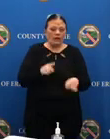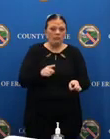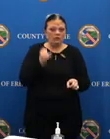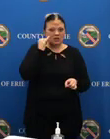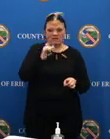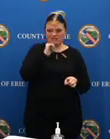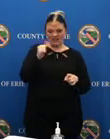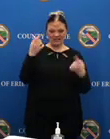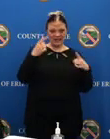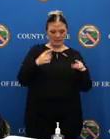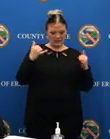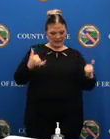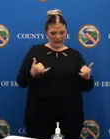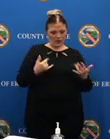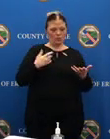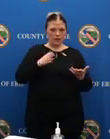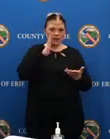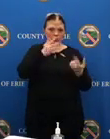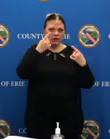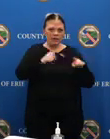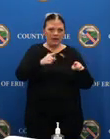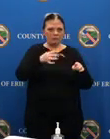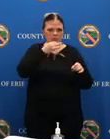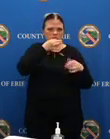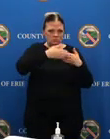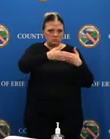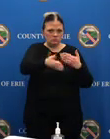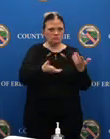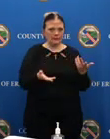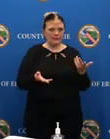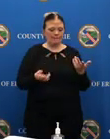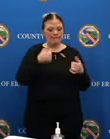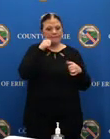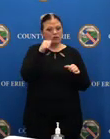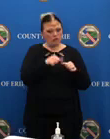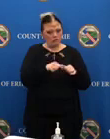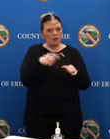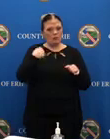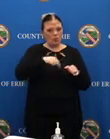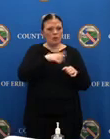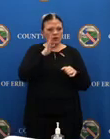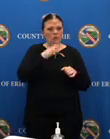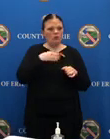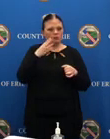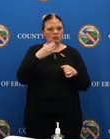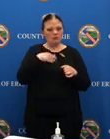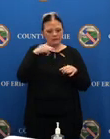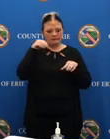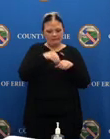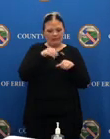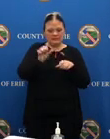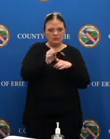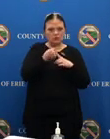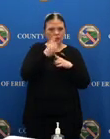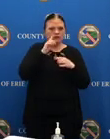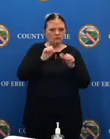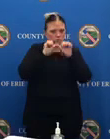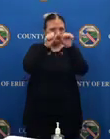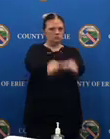doesn't happen now, it's going to happen in the near future. Remember, we're going to be in this for a long haul. Next.